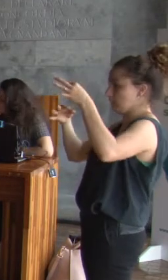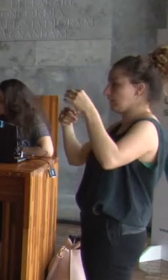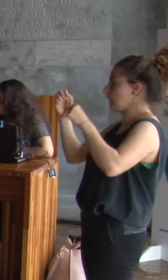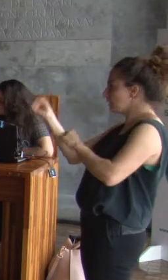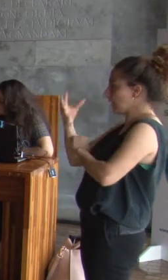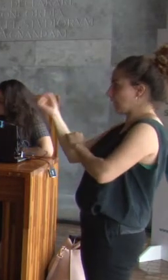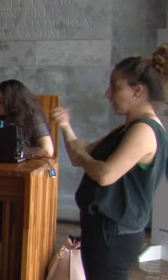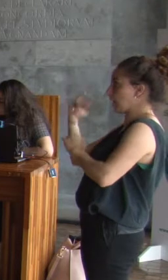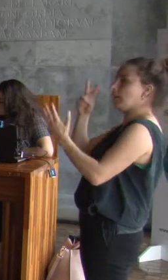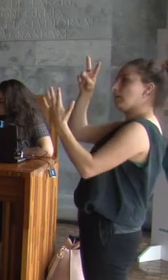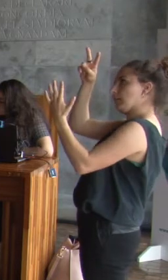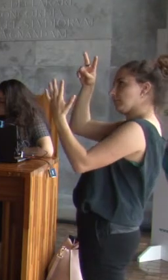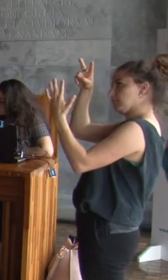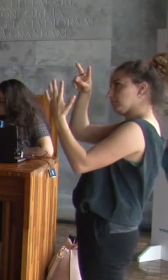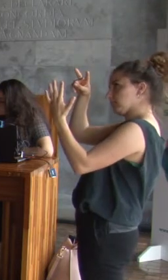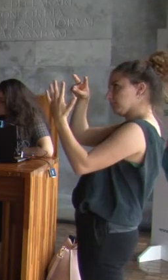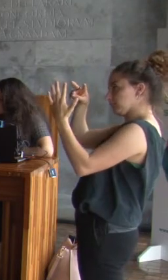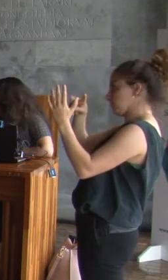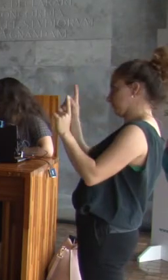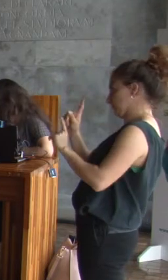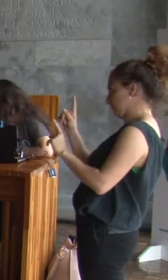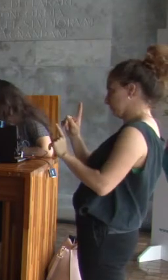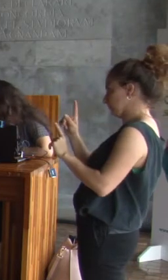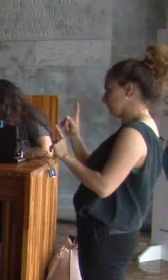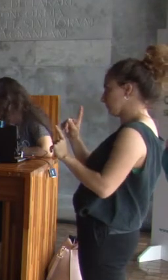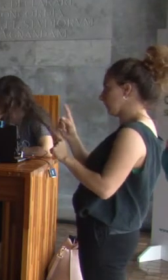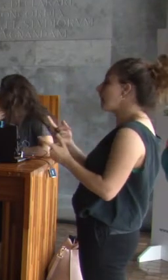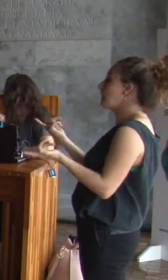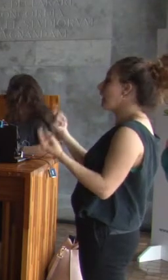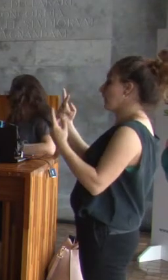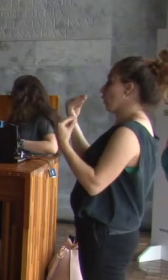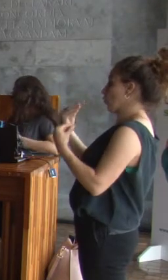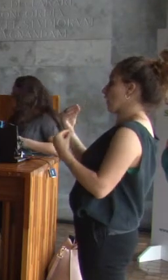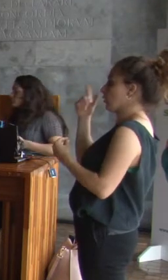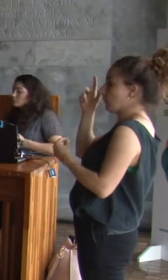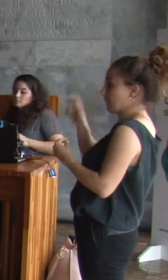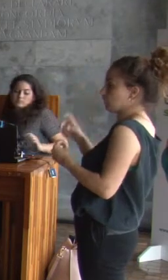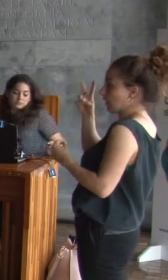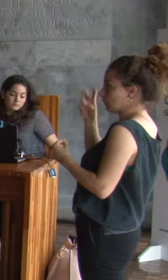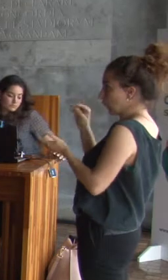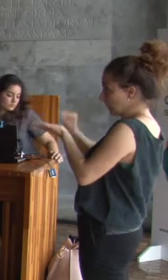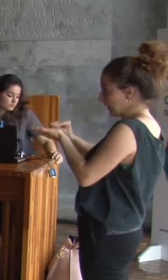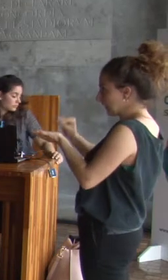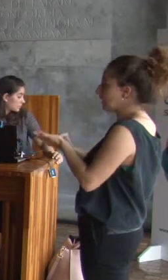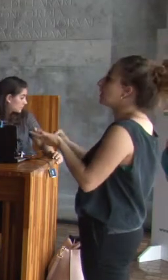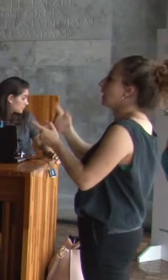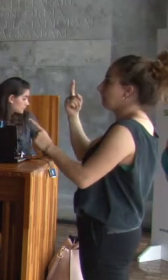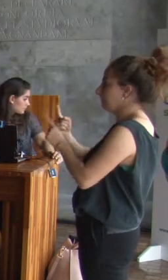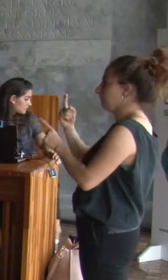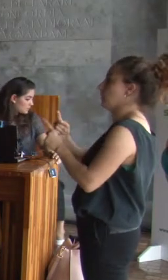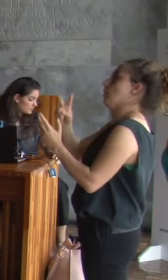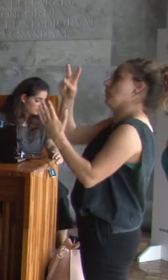what I always tell my students, do not read off the slides, it's actually useful in these situations to read the content